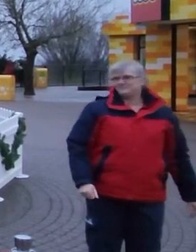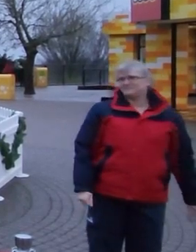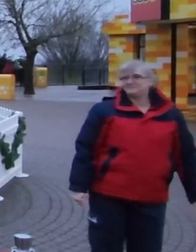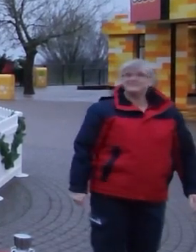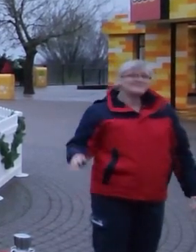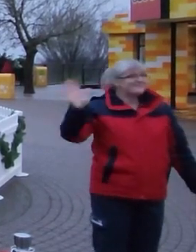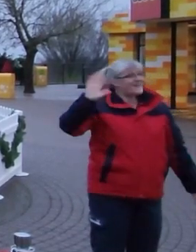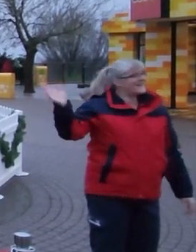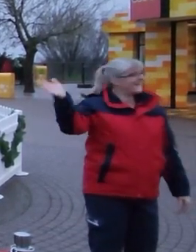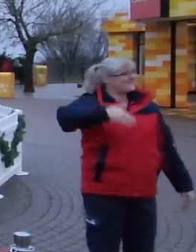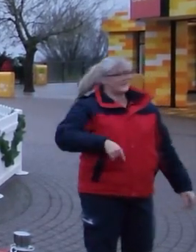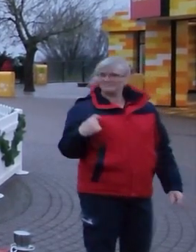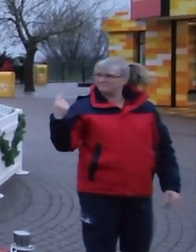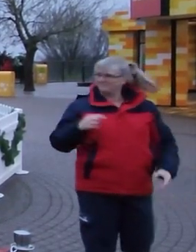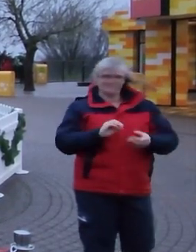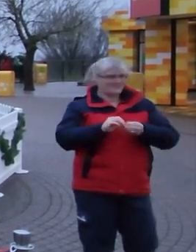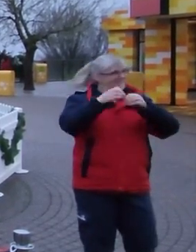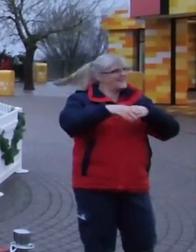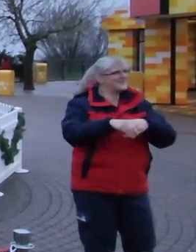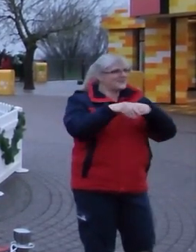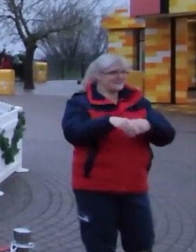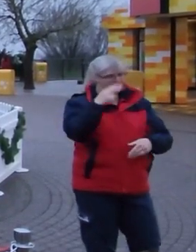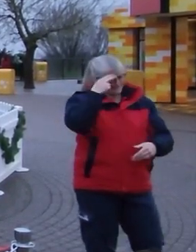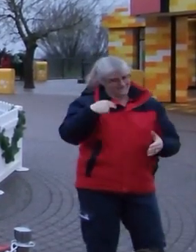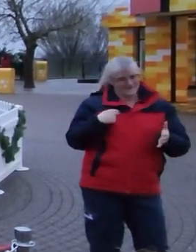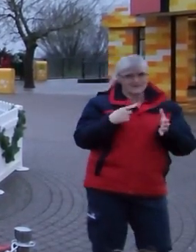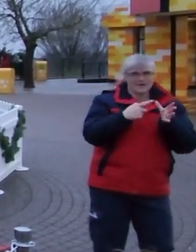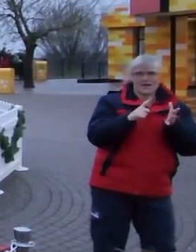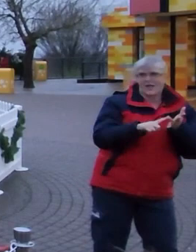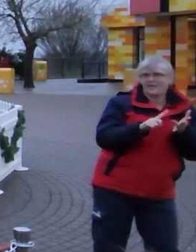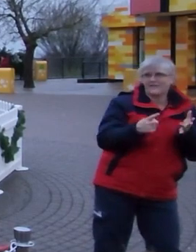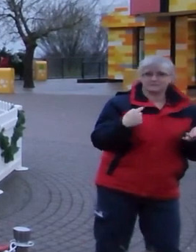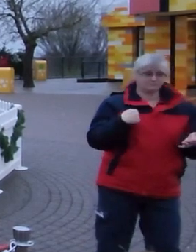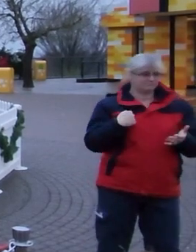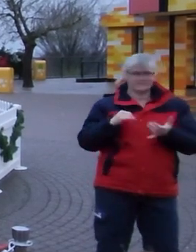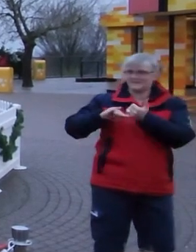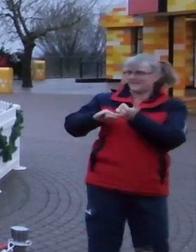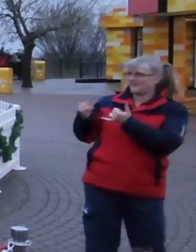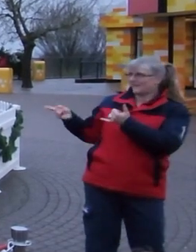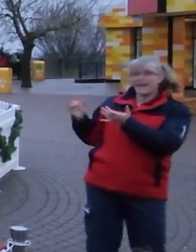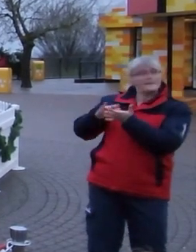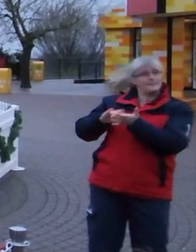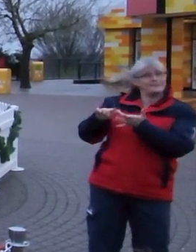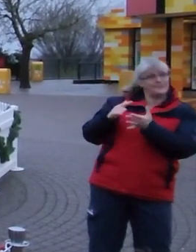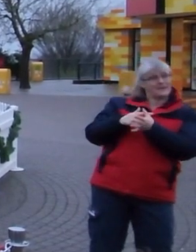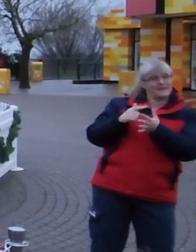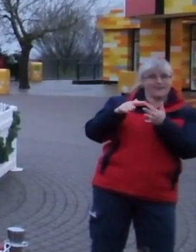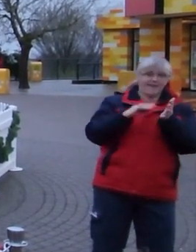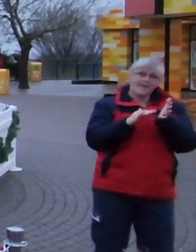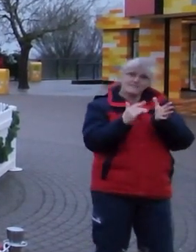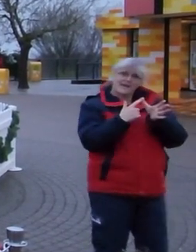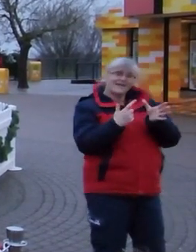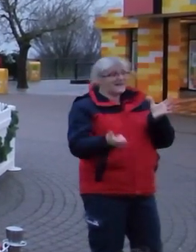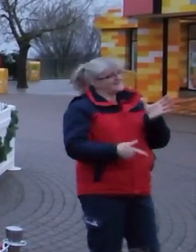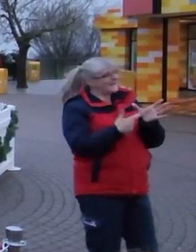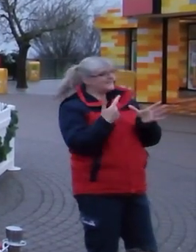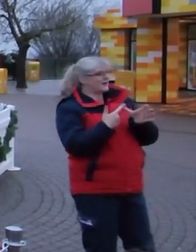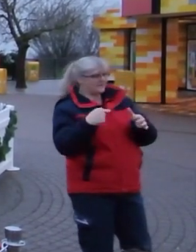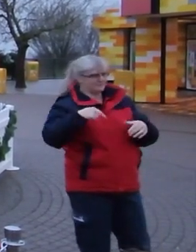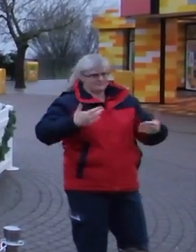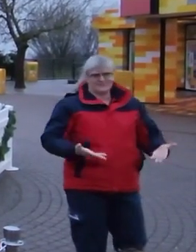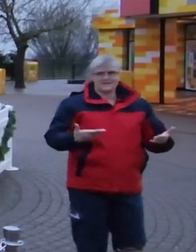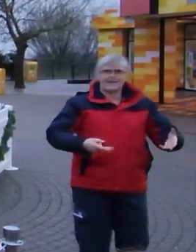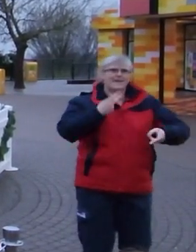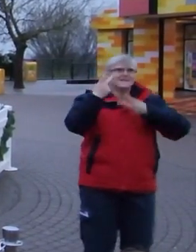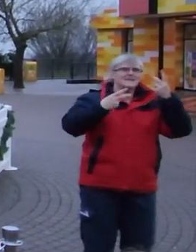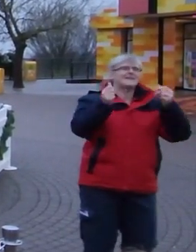Hi everyone, we're the Lego Friends My name is Olivia I'm Stephanie I'm Mia I'm Emma I'm Andrea And today we're going